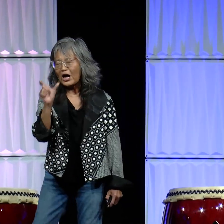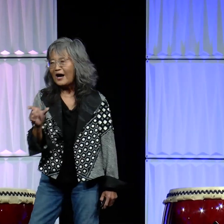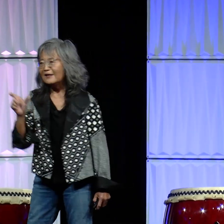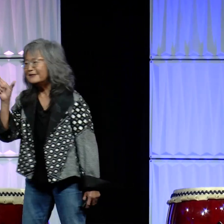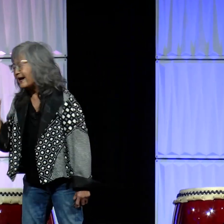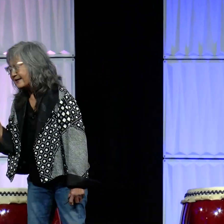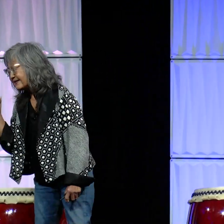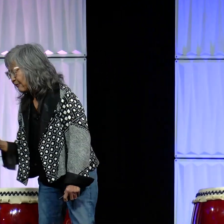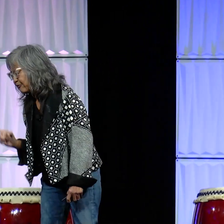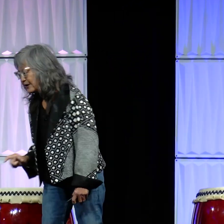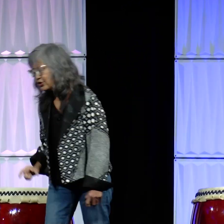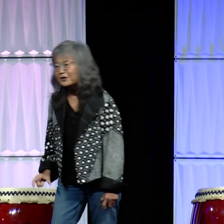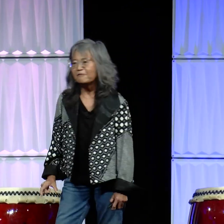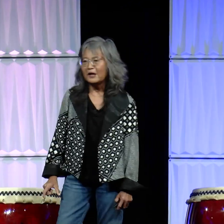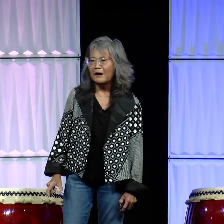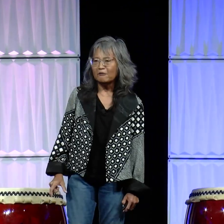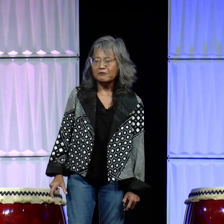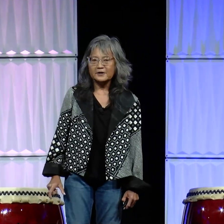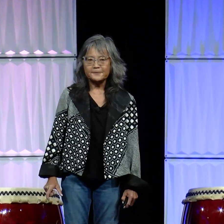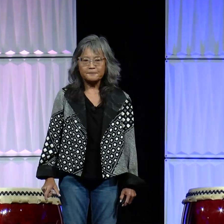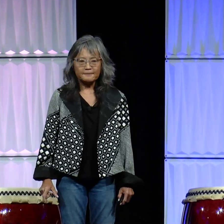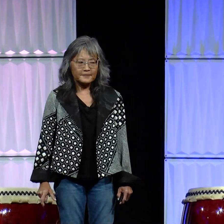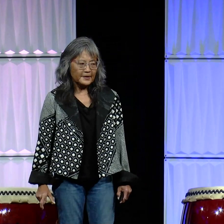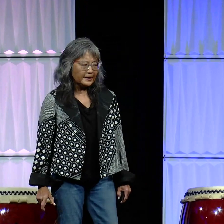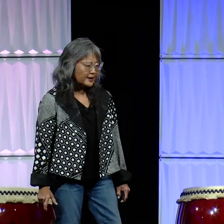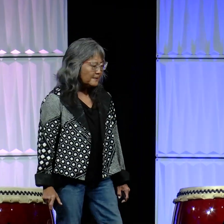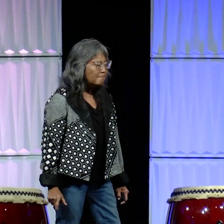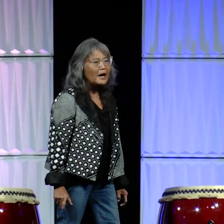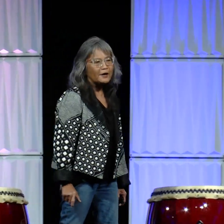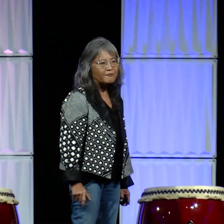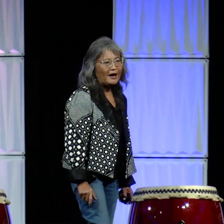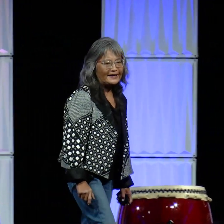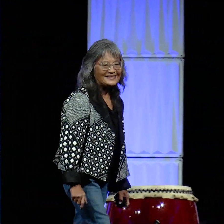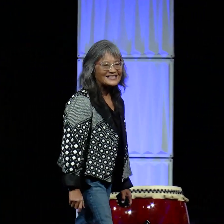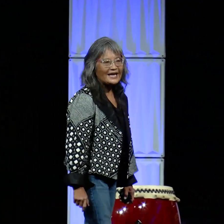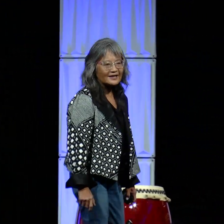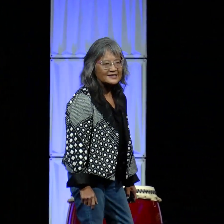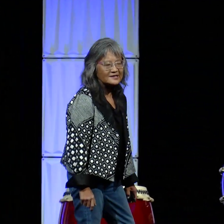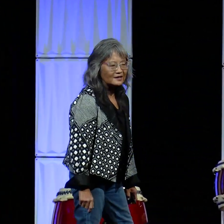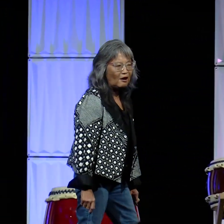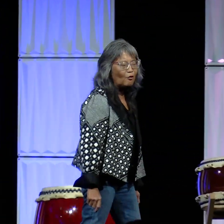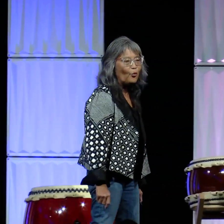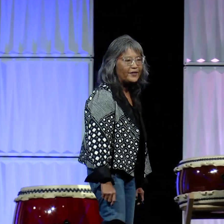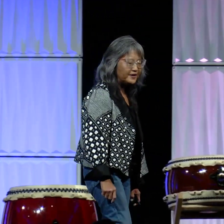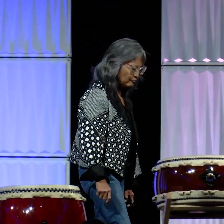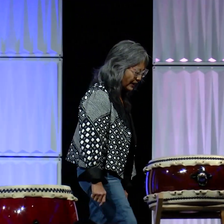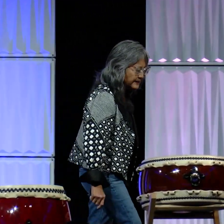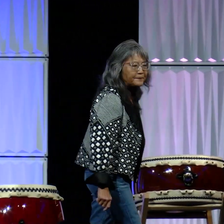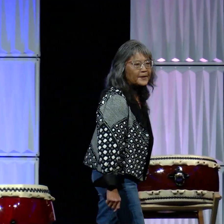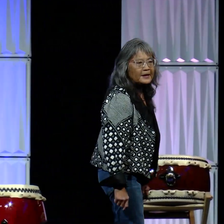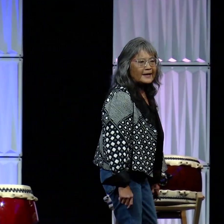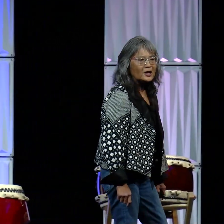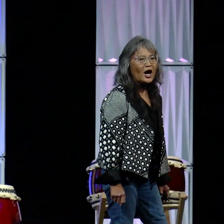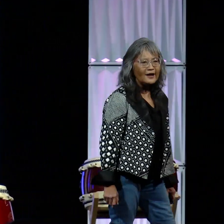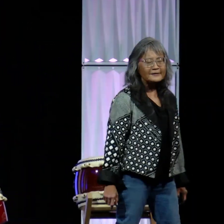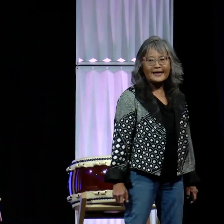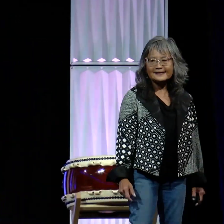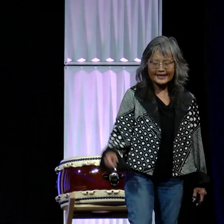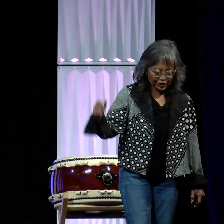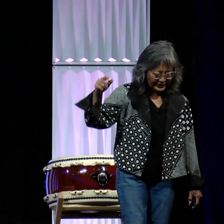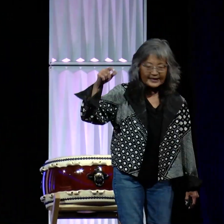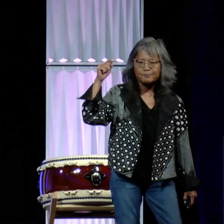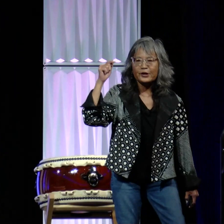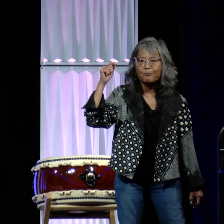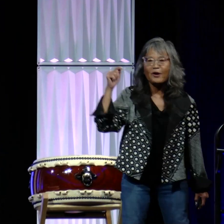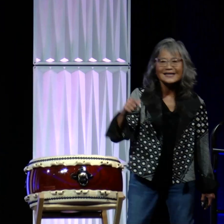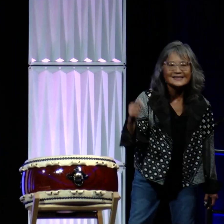Narrow, colonized definition of love, and commodifying sex along with it, right? That